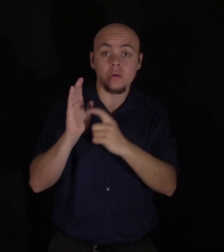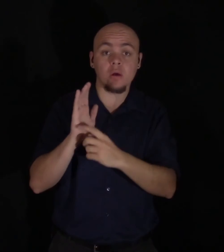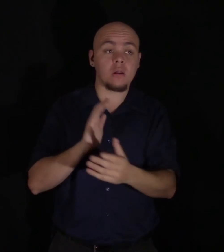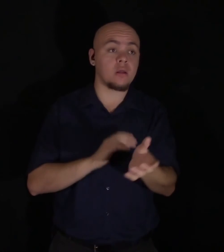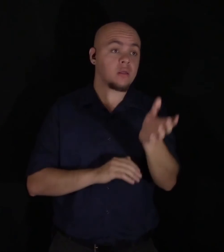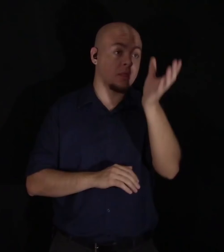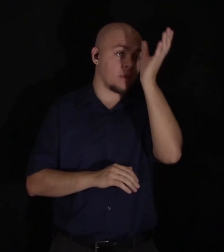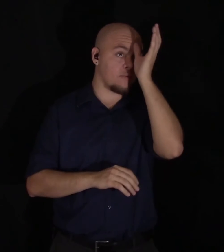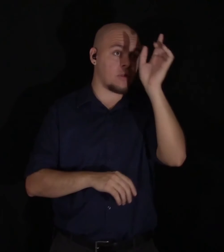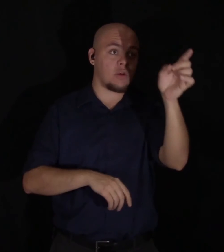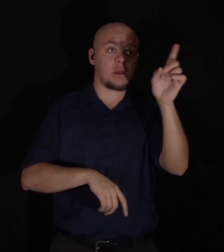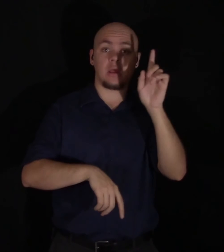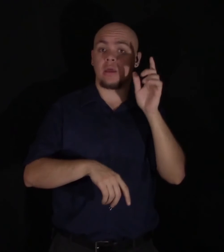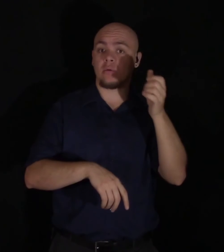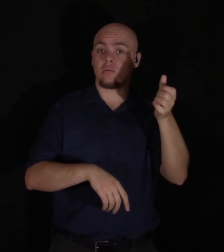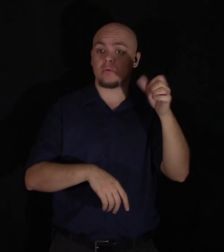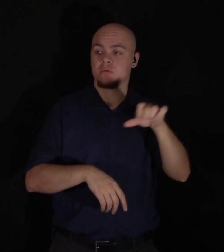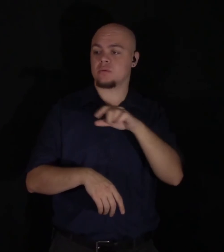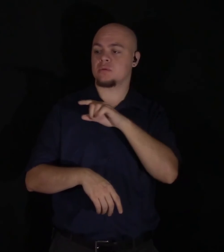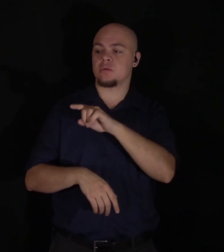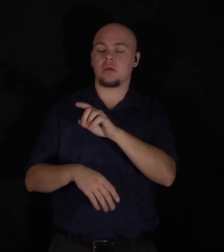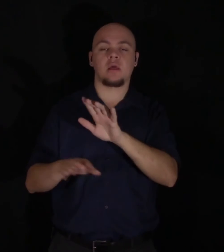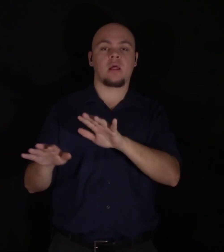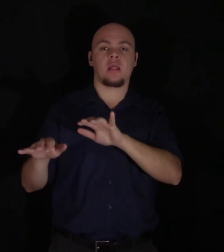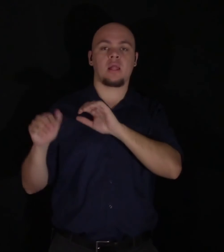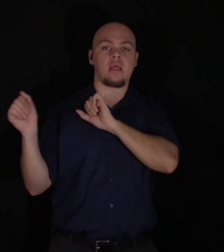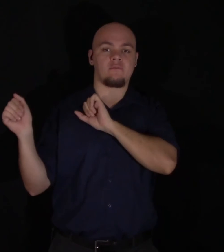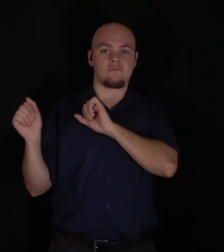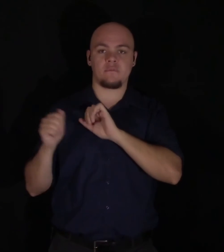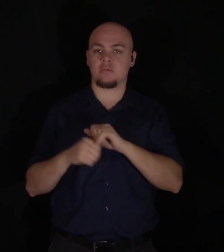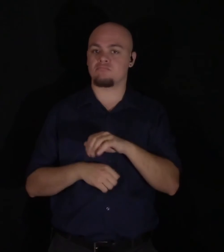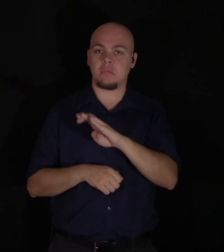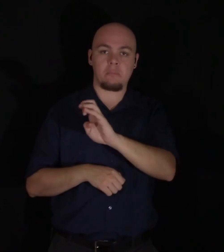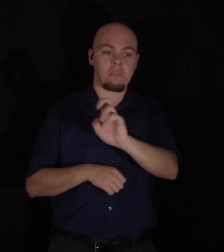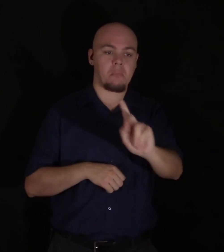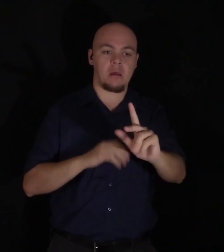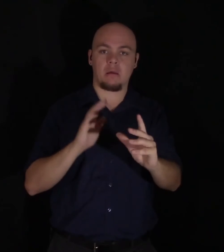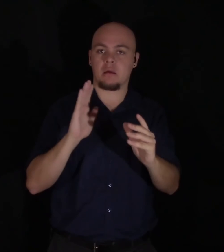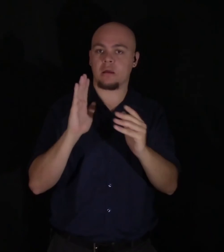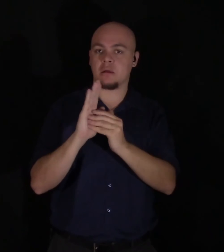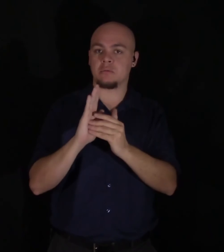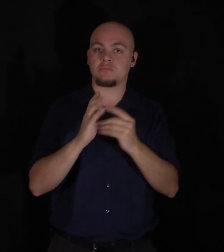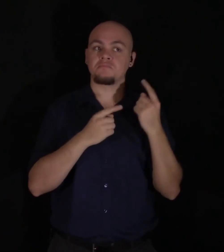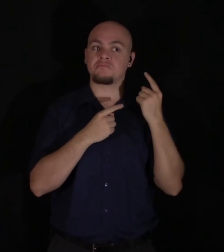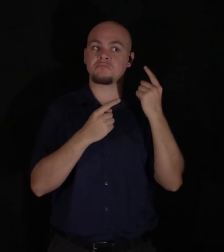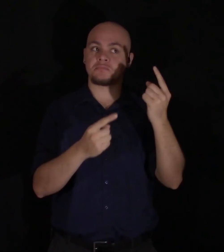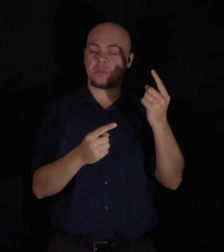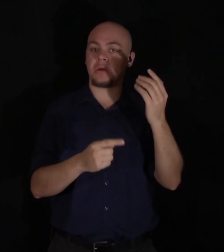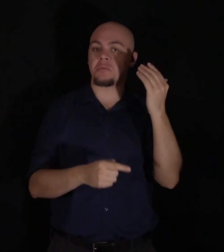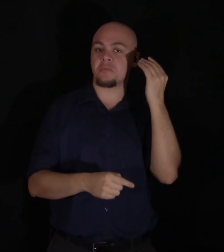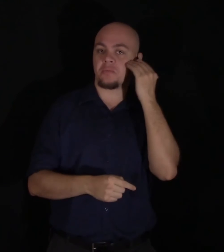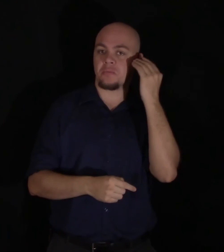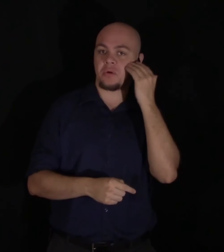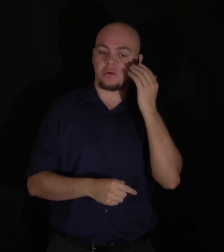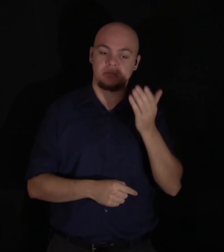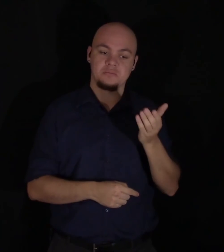inexorable, quitted his country, nor returned until he heard that his former mistress was